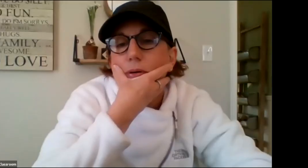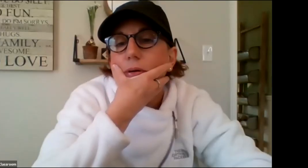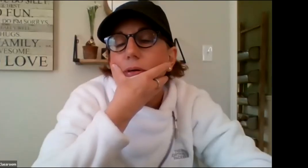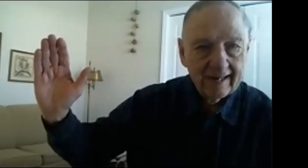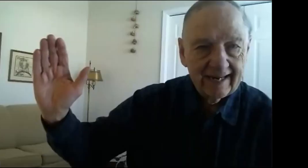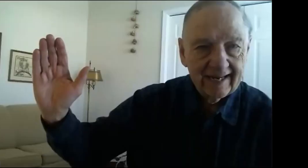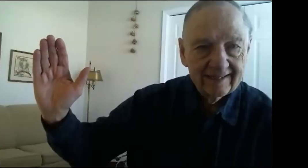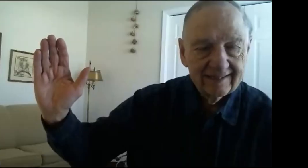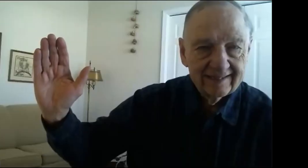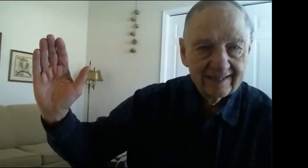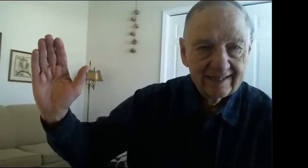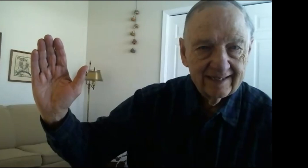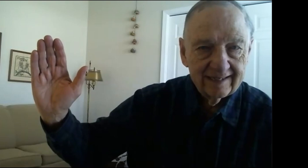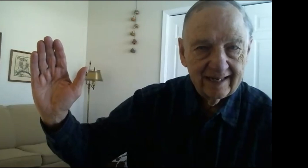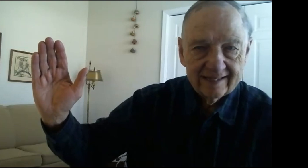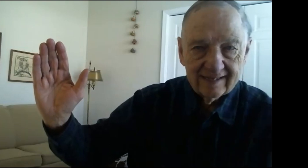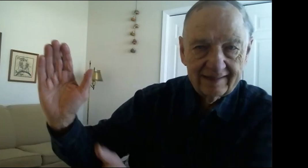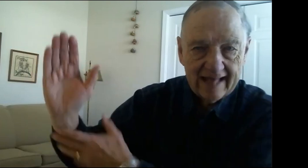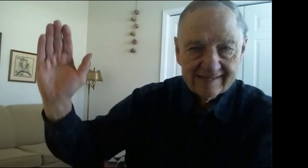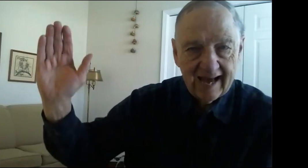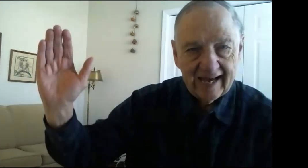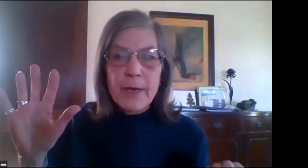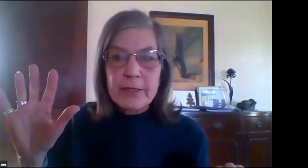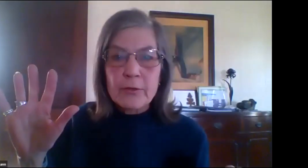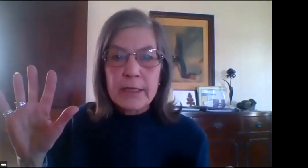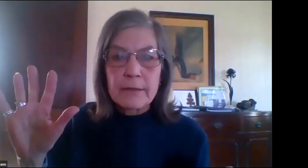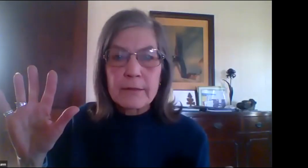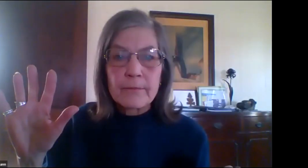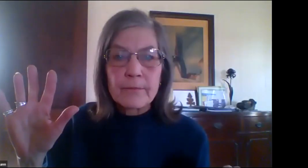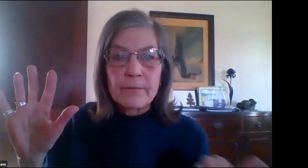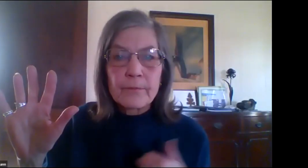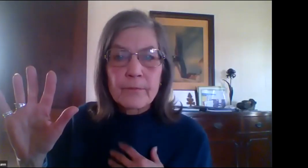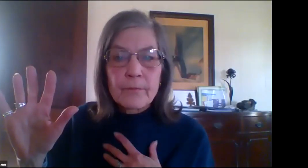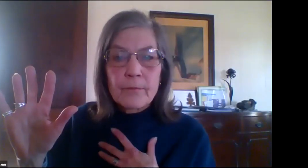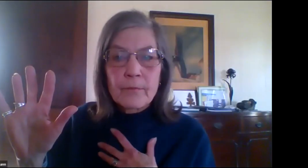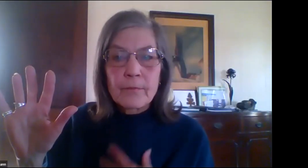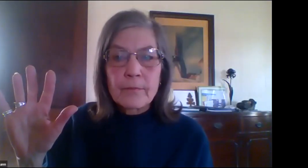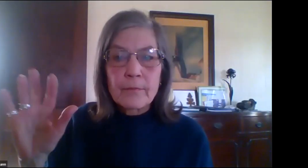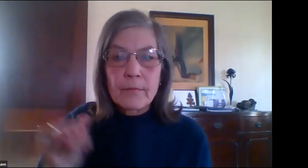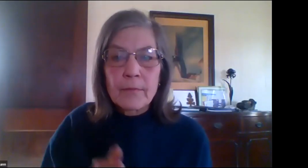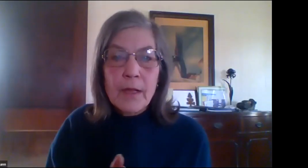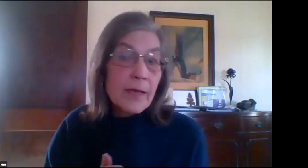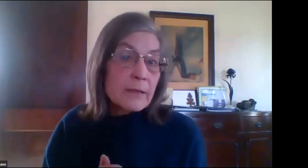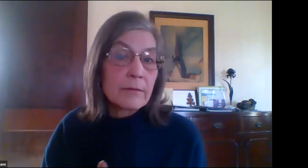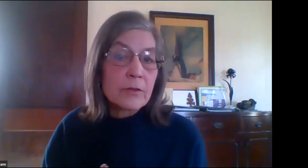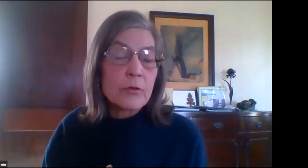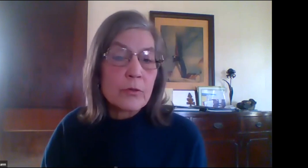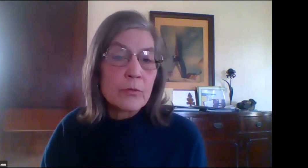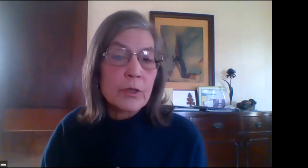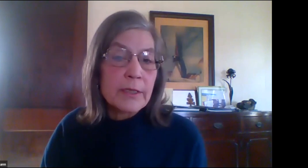There's my my right right hand. And it's Yeah, on it's to the the left of side. my screen. Right. And that, so what do I need to